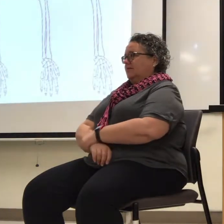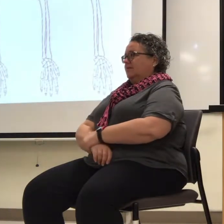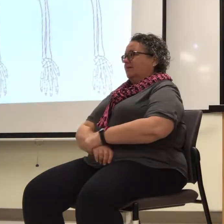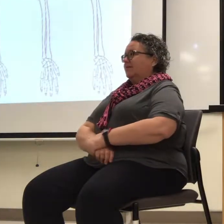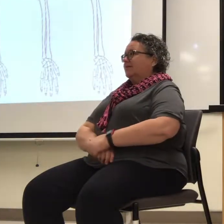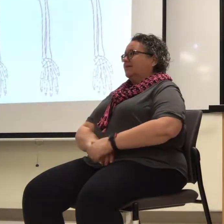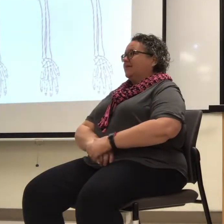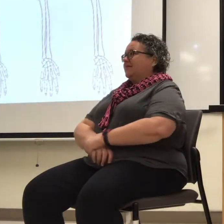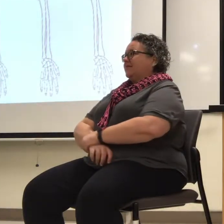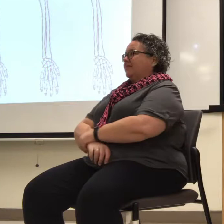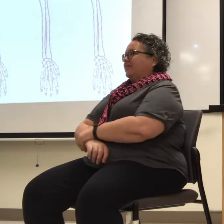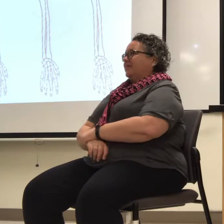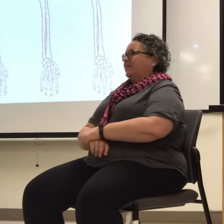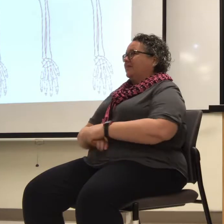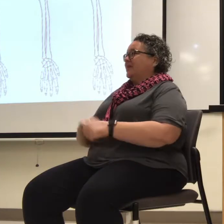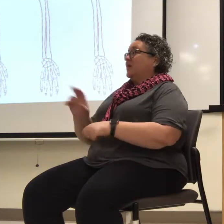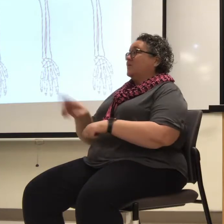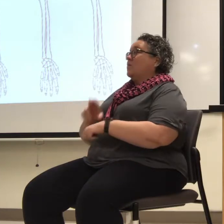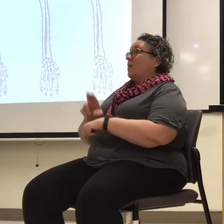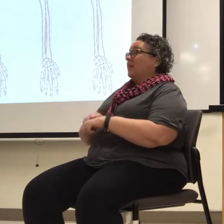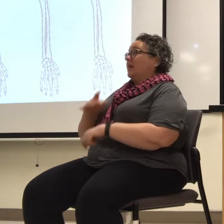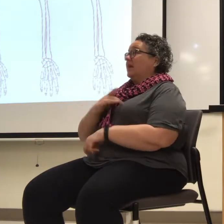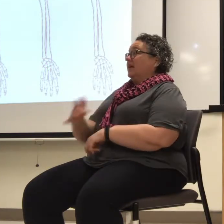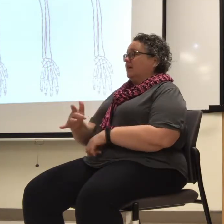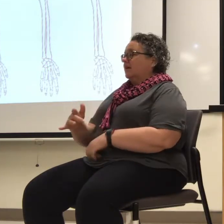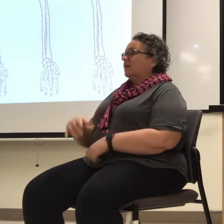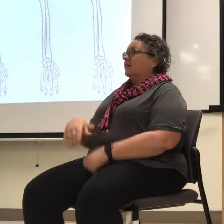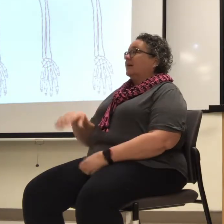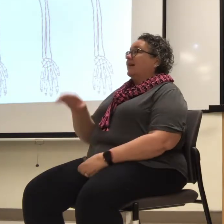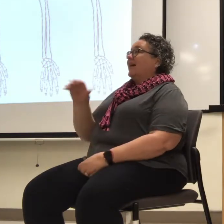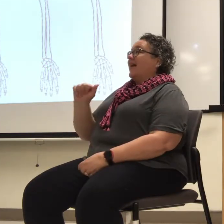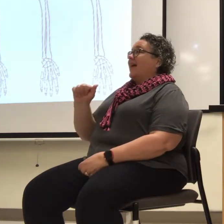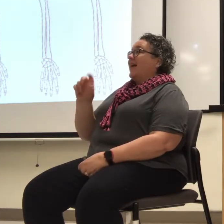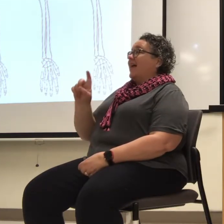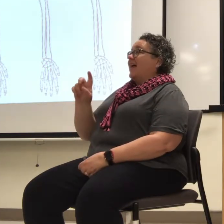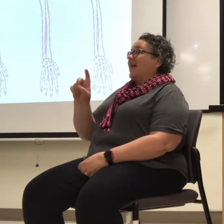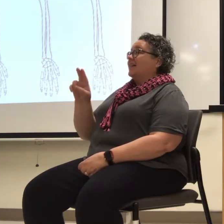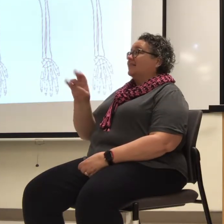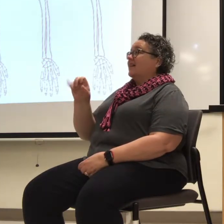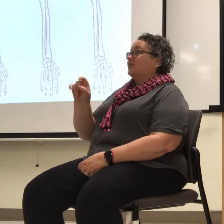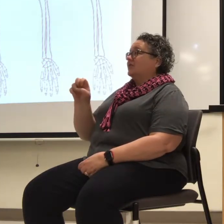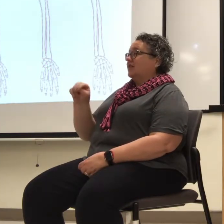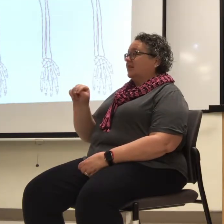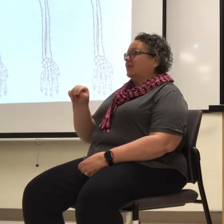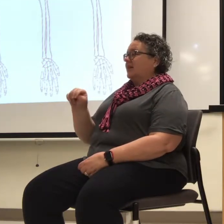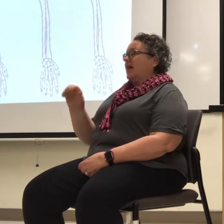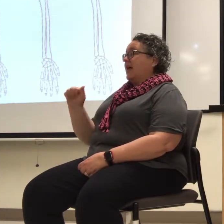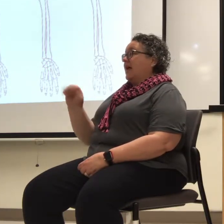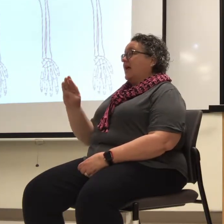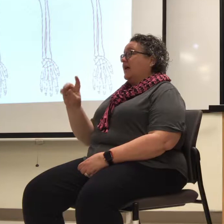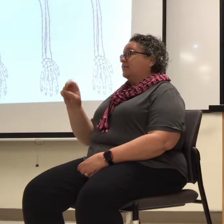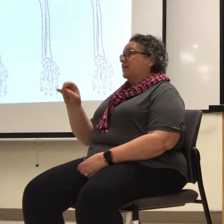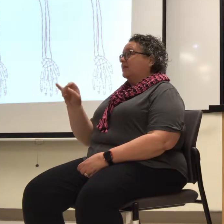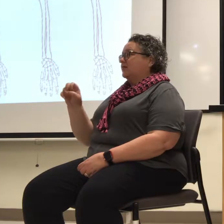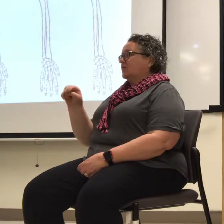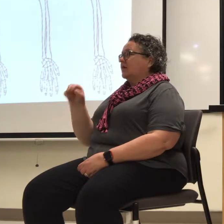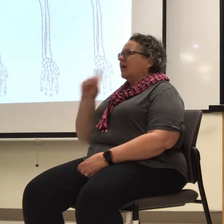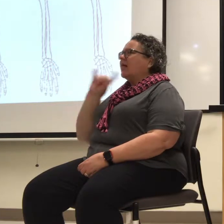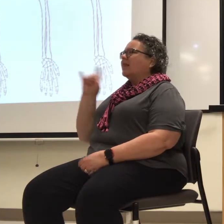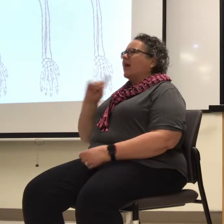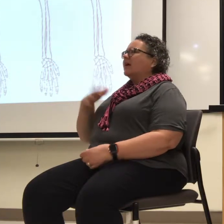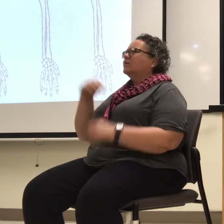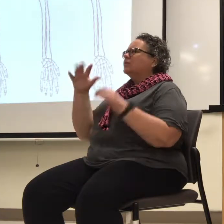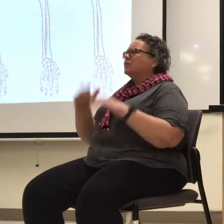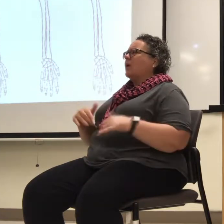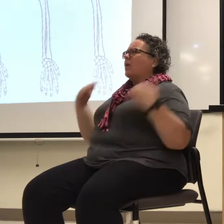Normally, abduction, adduction, like doing snow angels, that's in the frontal plane, right? But for the thumb,